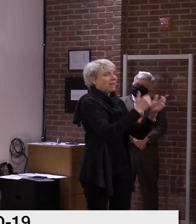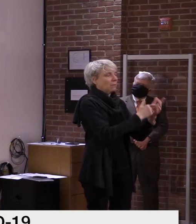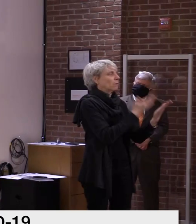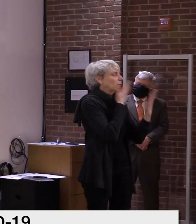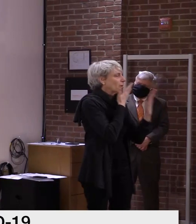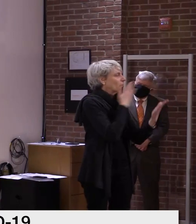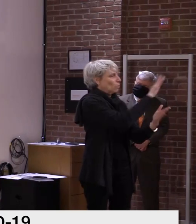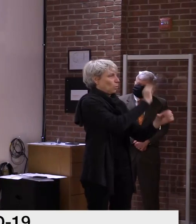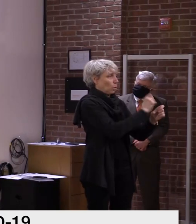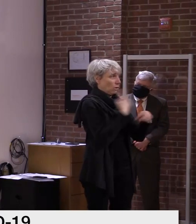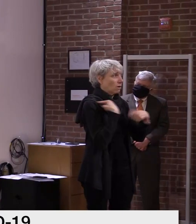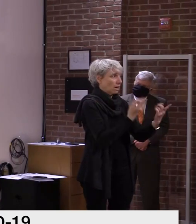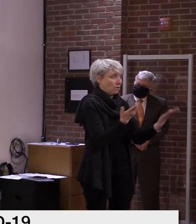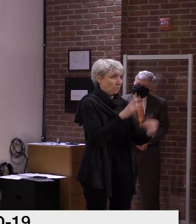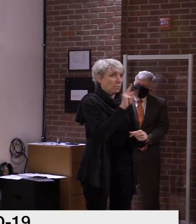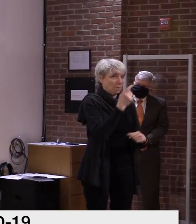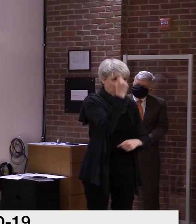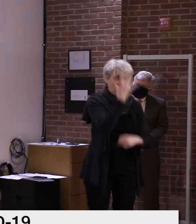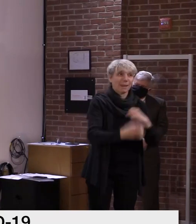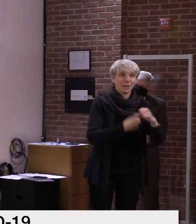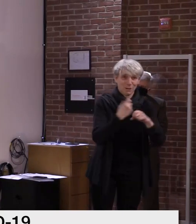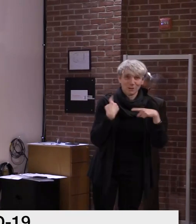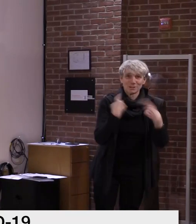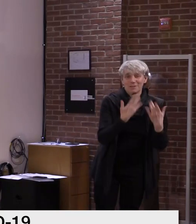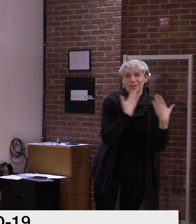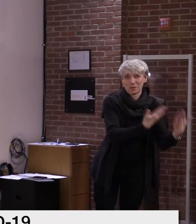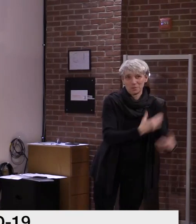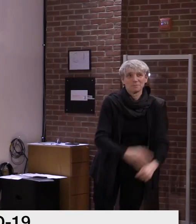your service to Vermont over the many years.